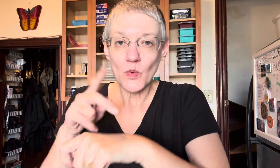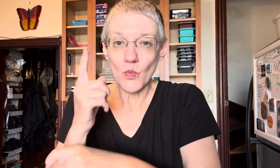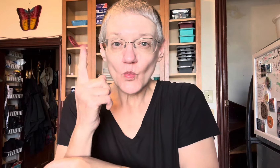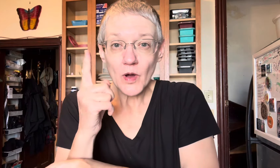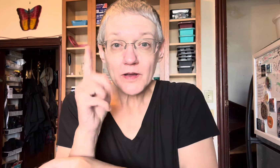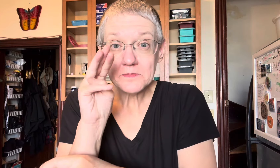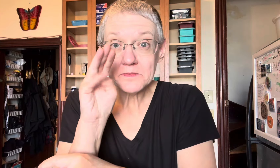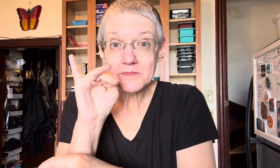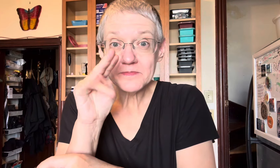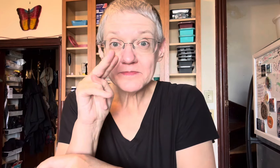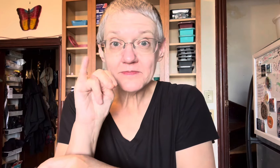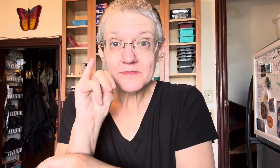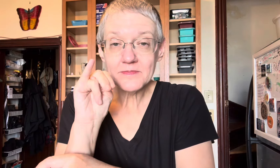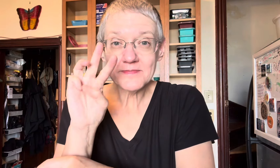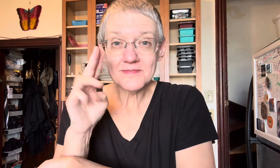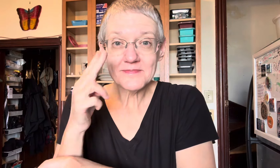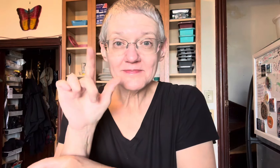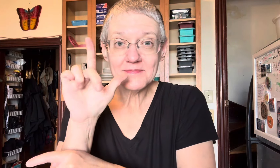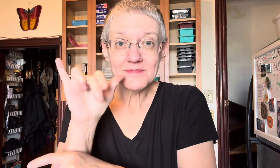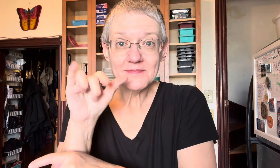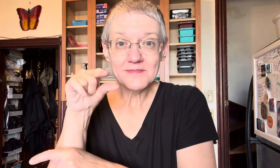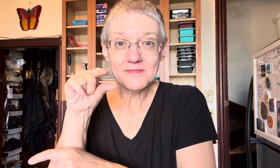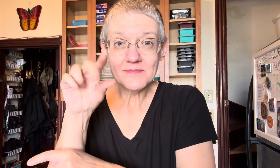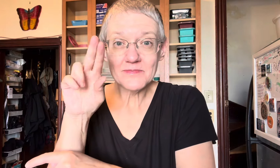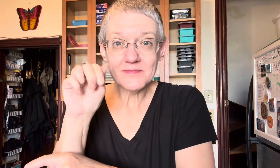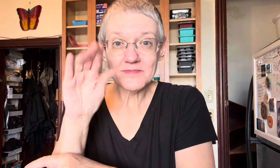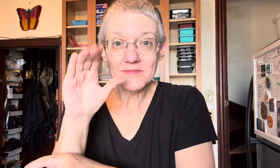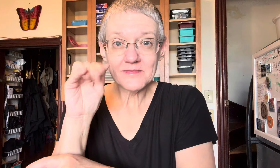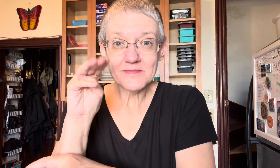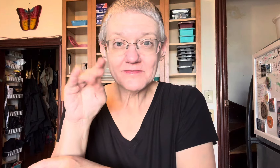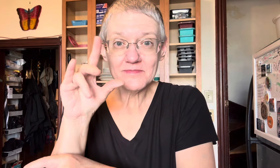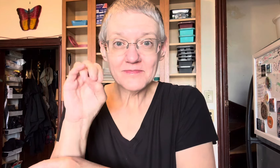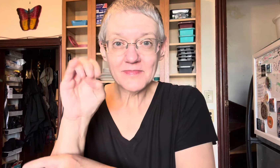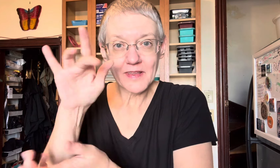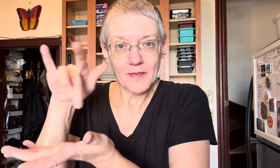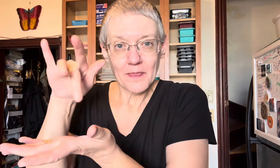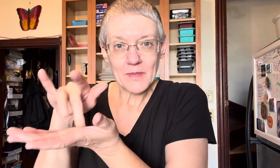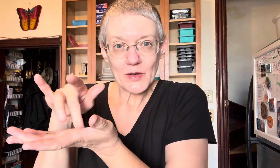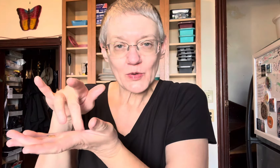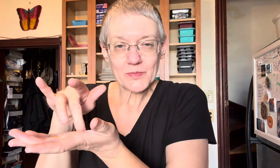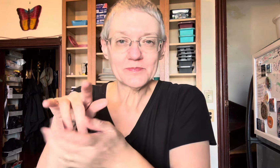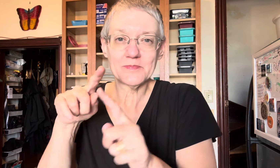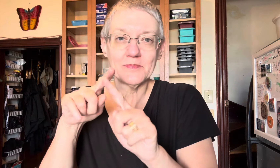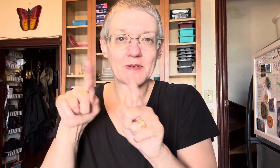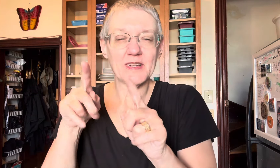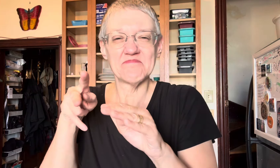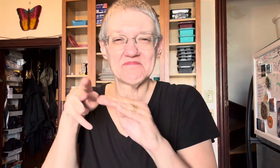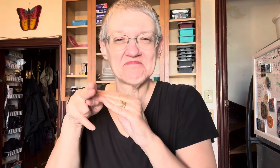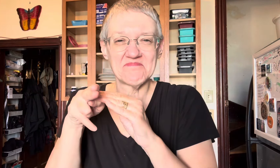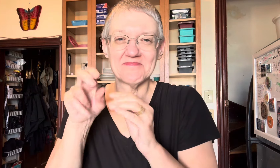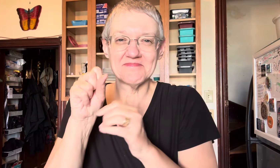Normally we add one mini holy guacamole in the middle, but again, we're cutting back on his